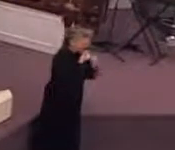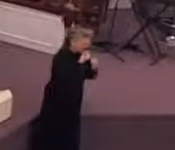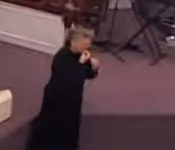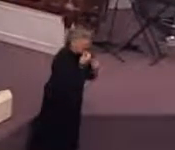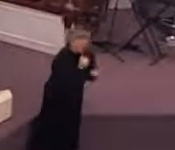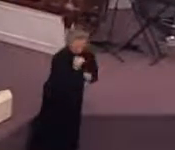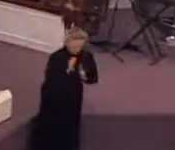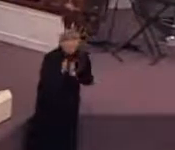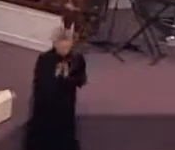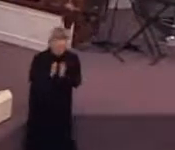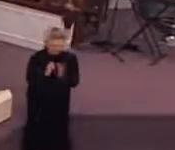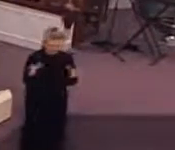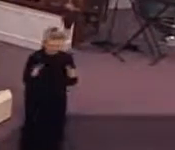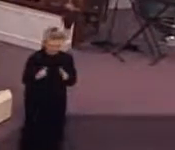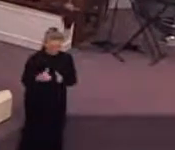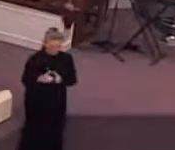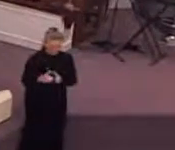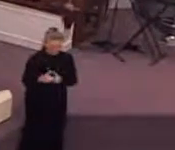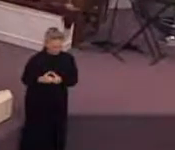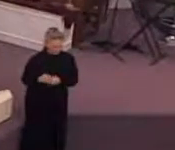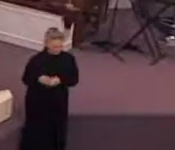prayer meeting.